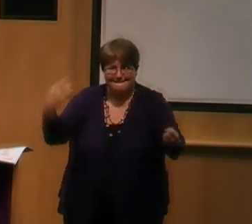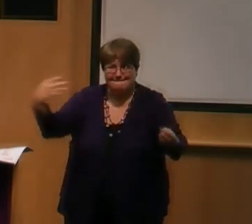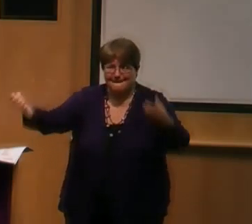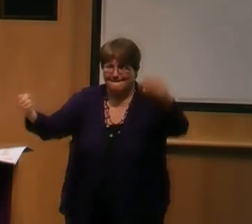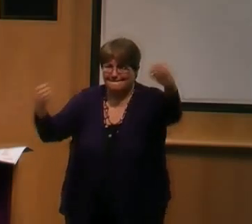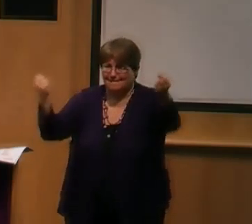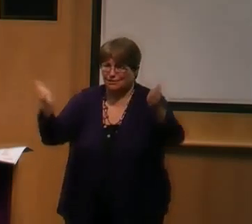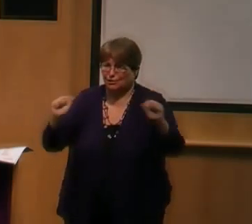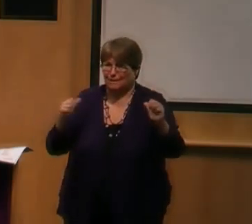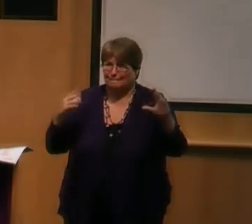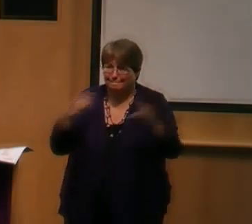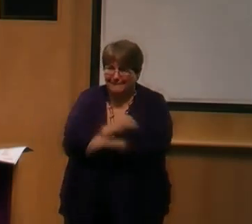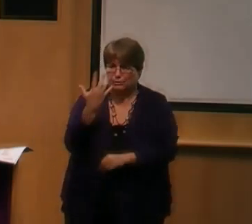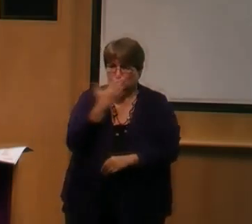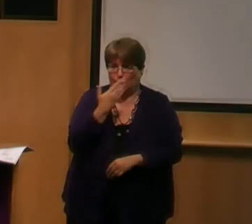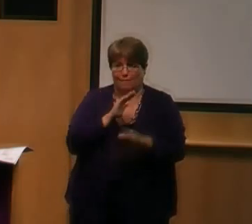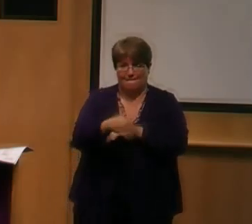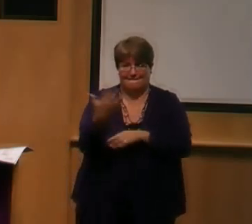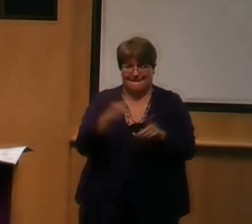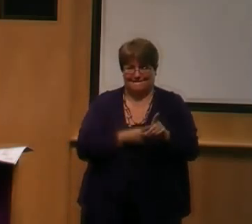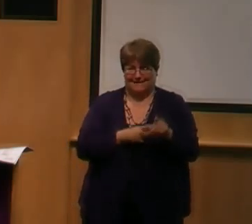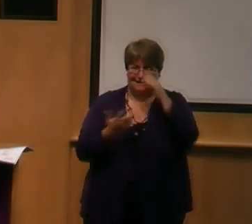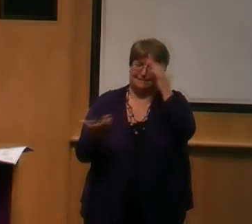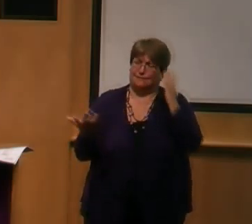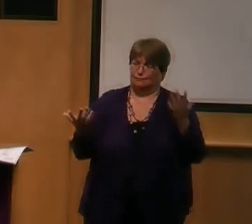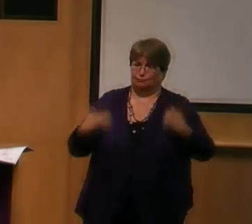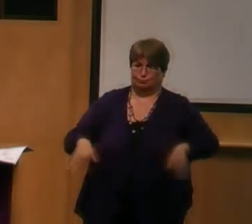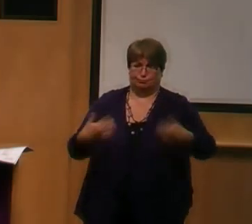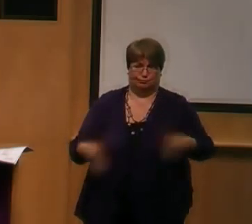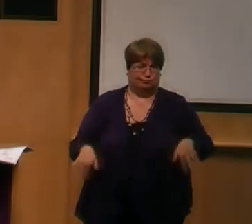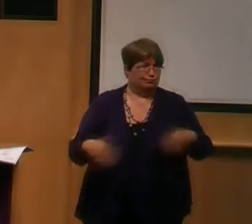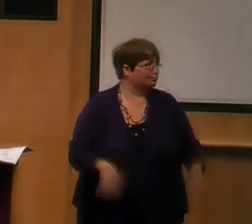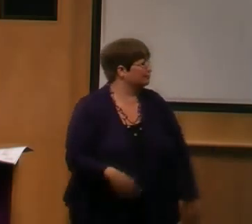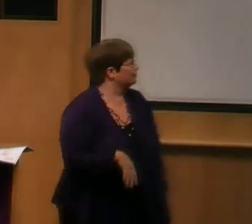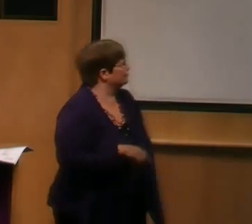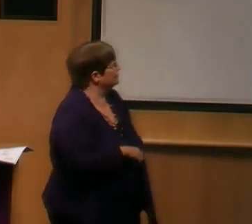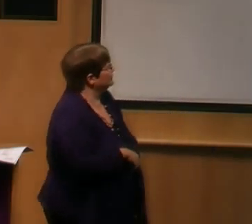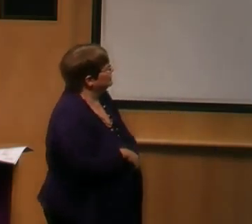So that was the team in 1990s that we had, which was a lot of young people in the